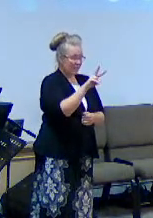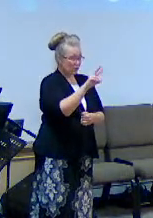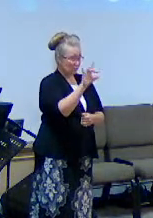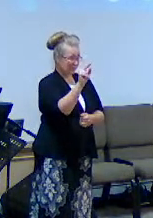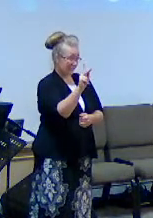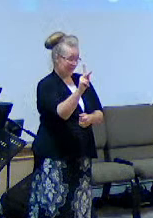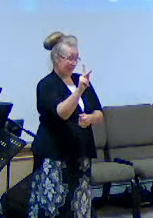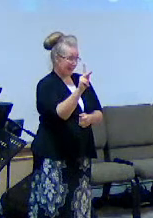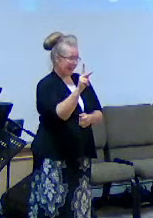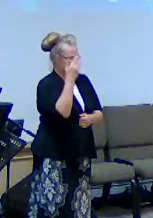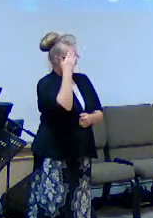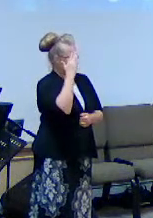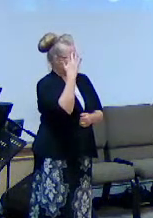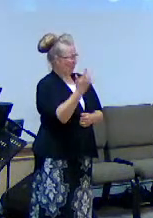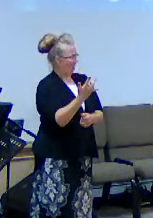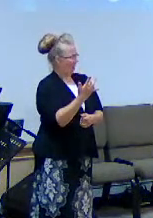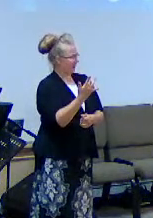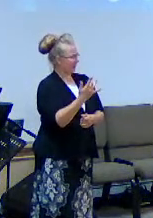I don't know why.